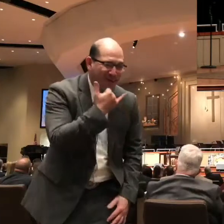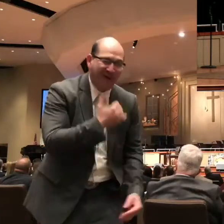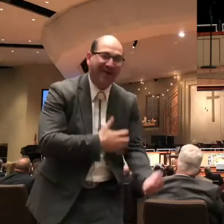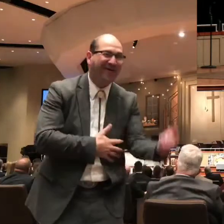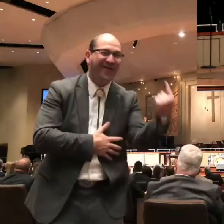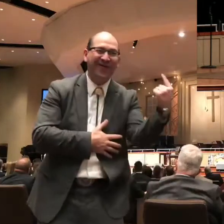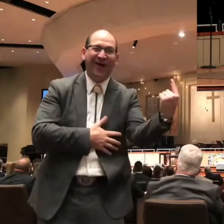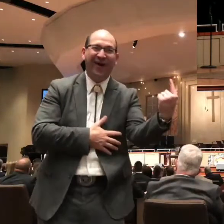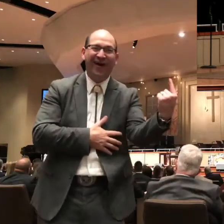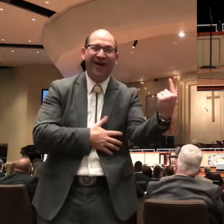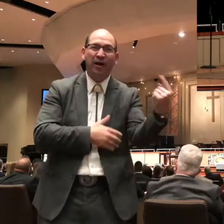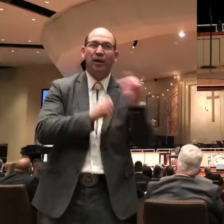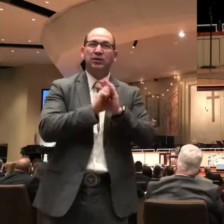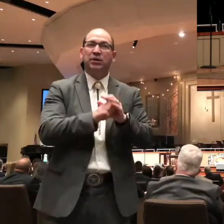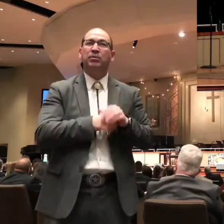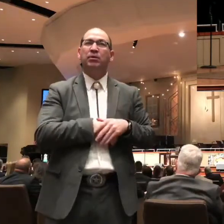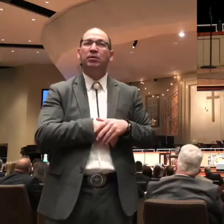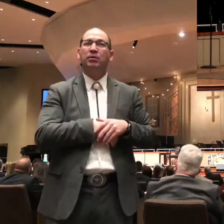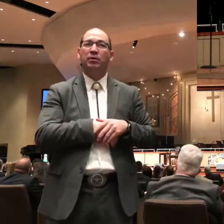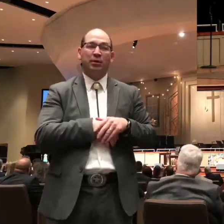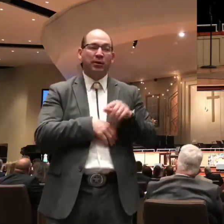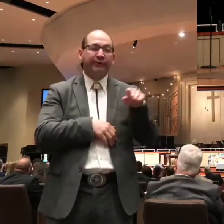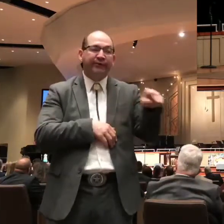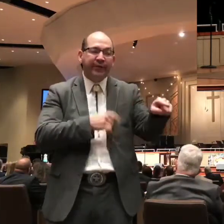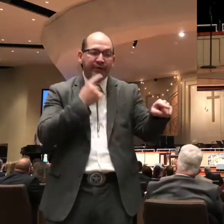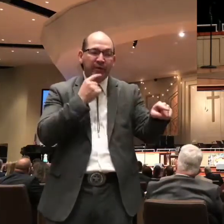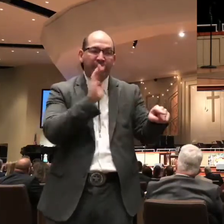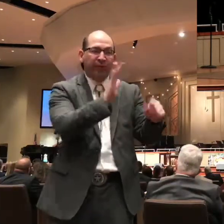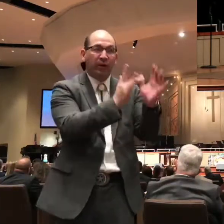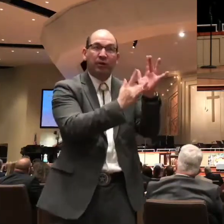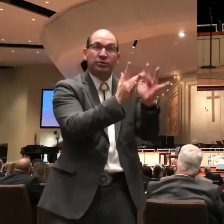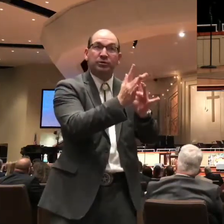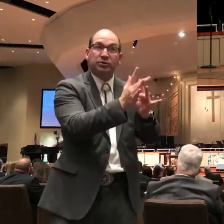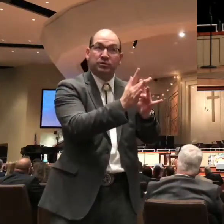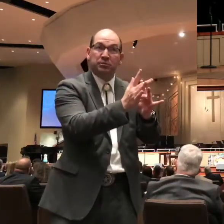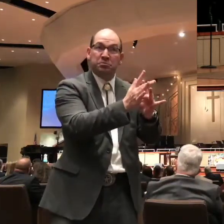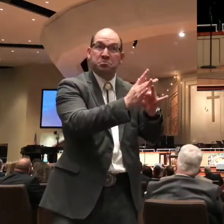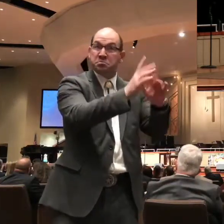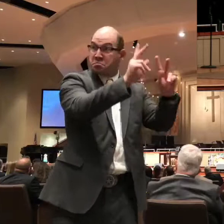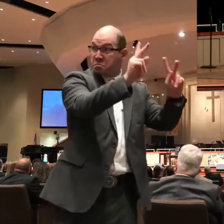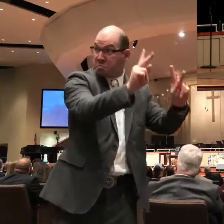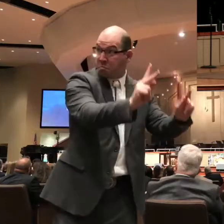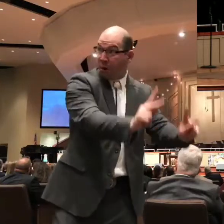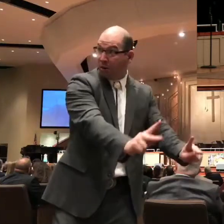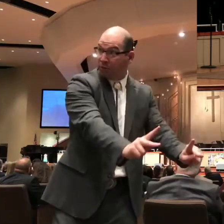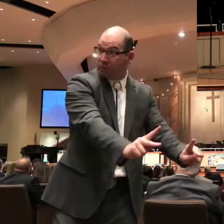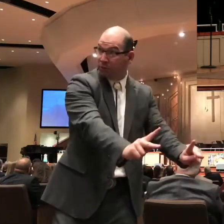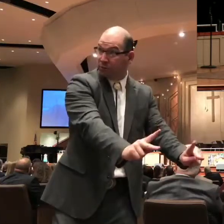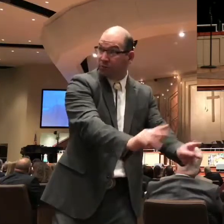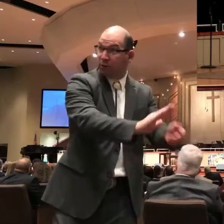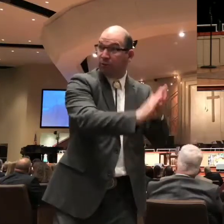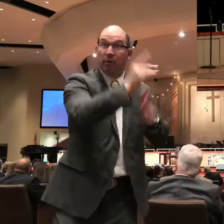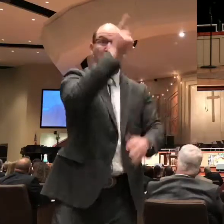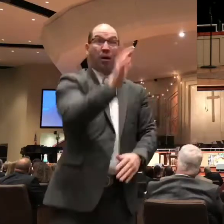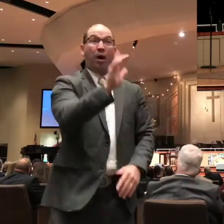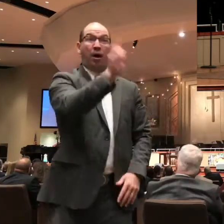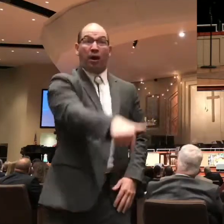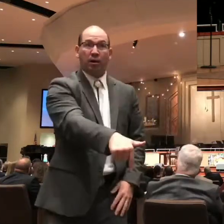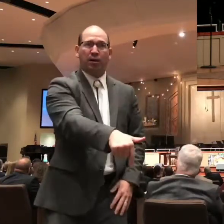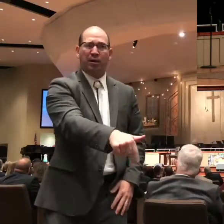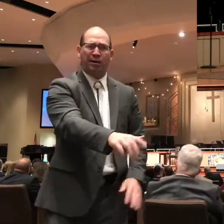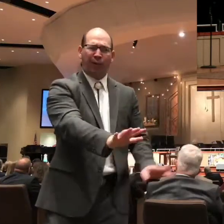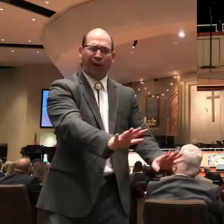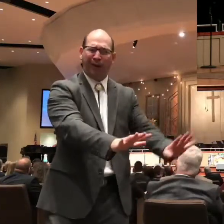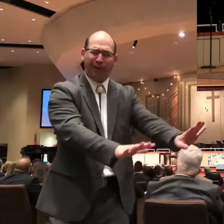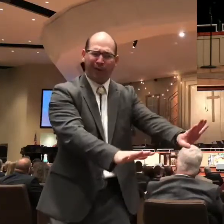Jesus that was a man who became a God by way of works. They don't tell you that they believe the opposite of what we believe about